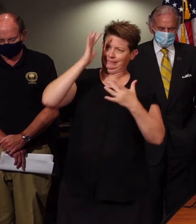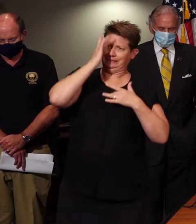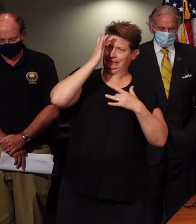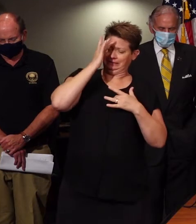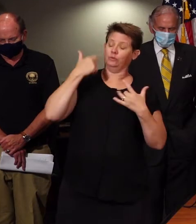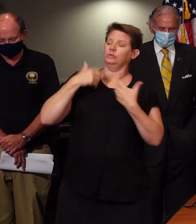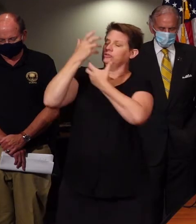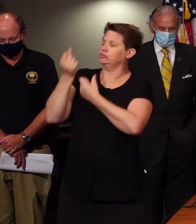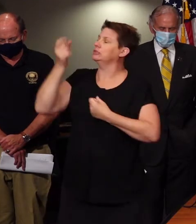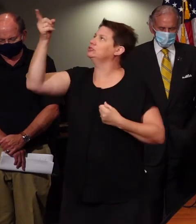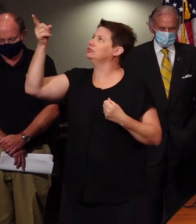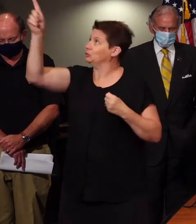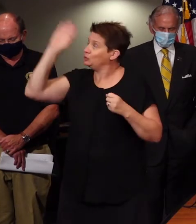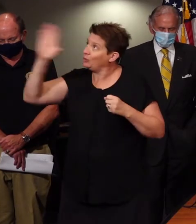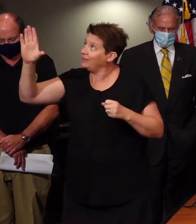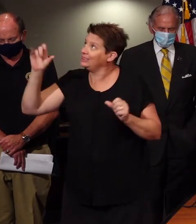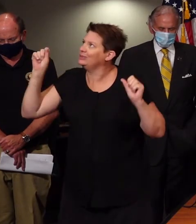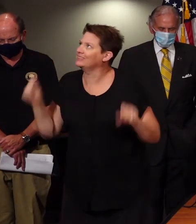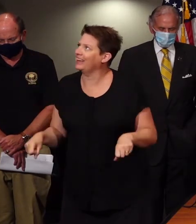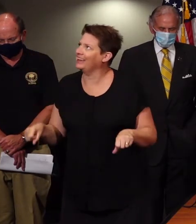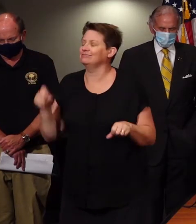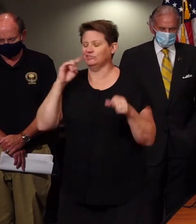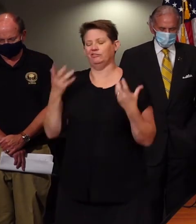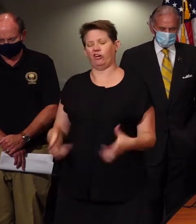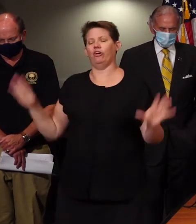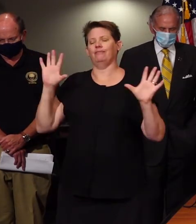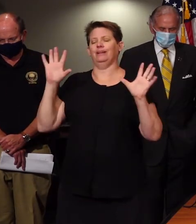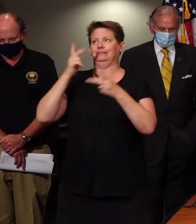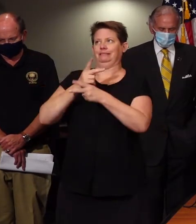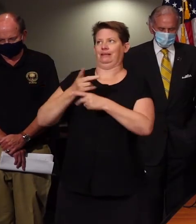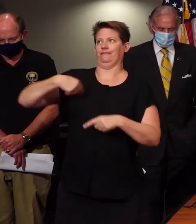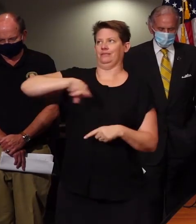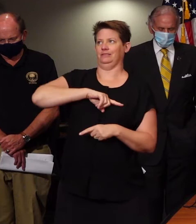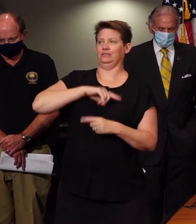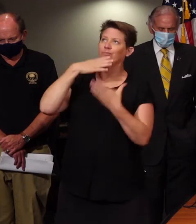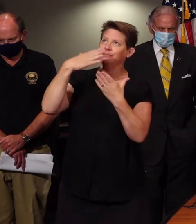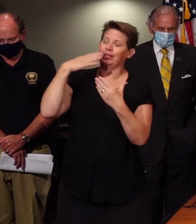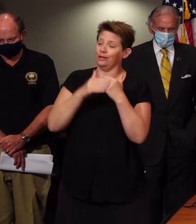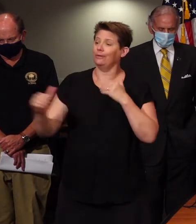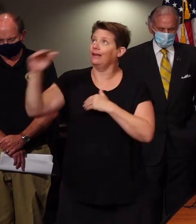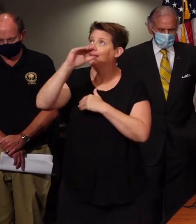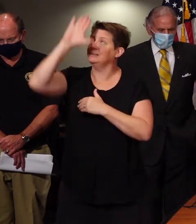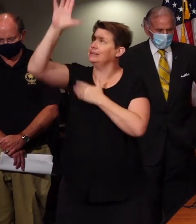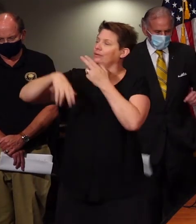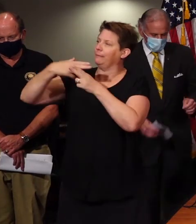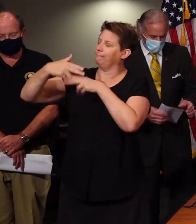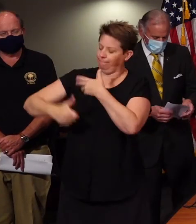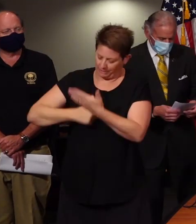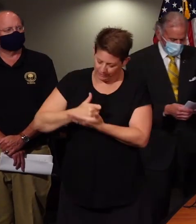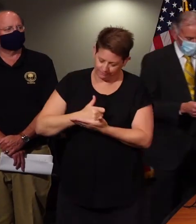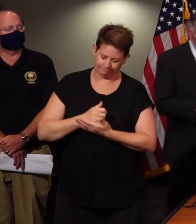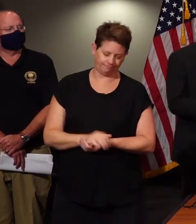you. You will, you can, and you have already delivered. So we say thank you in advance in your name. Amen.